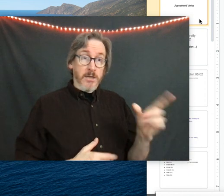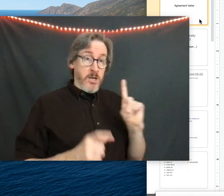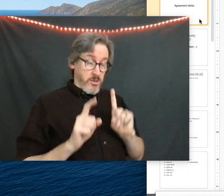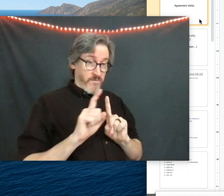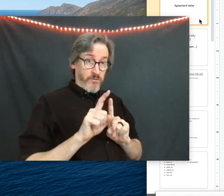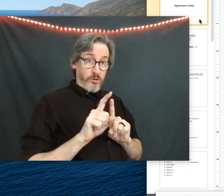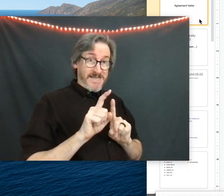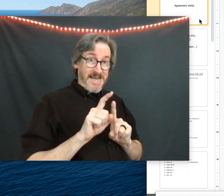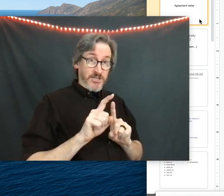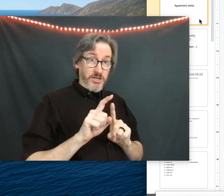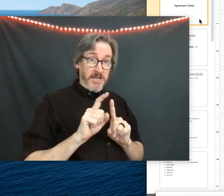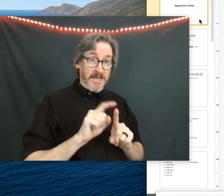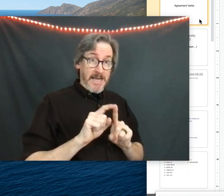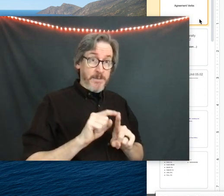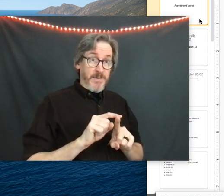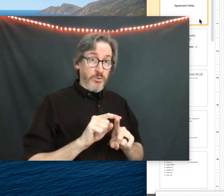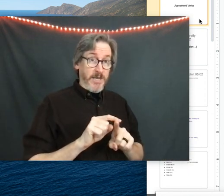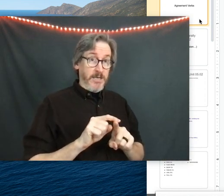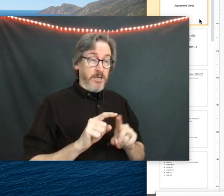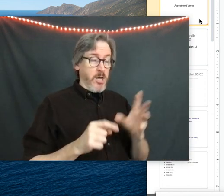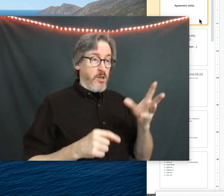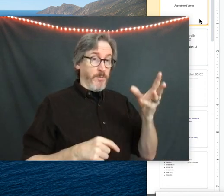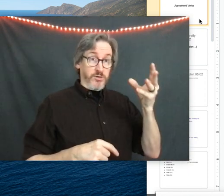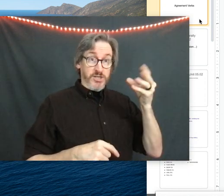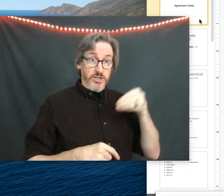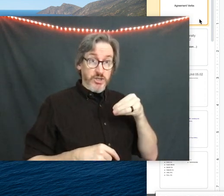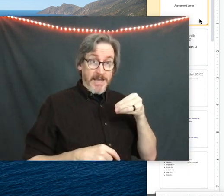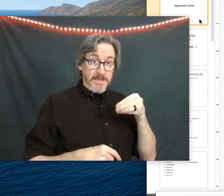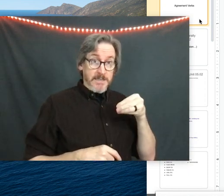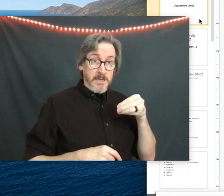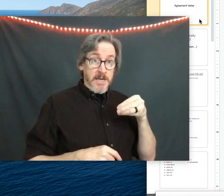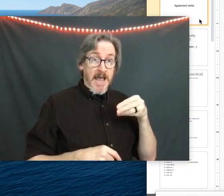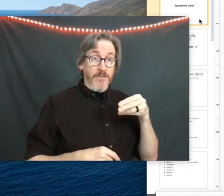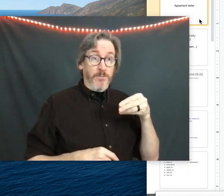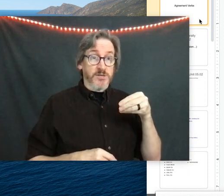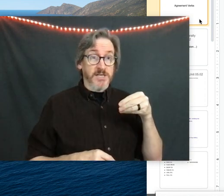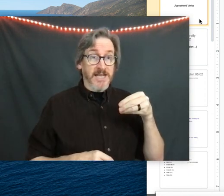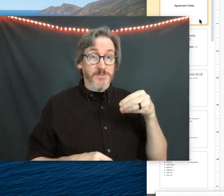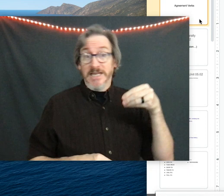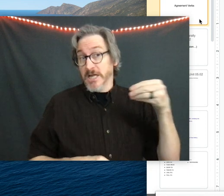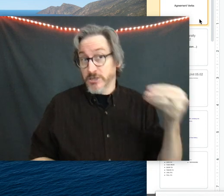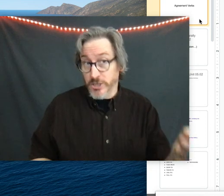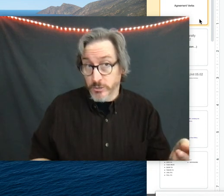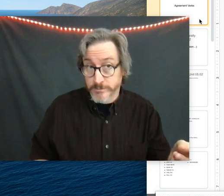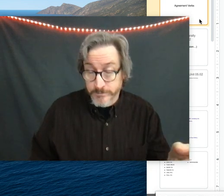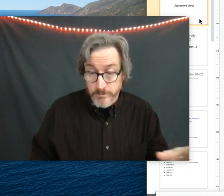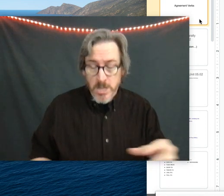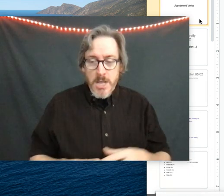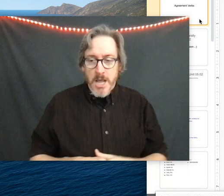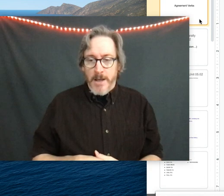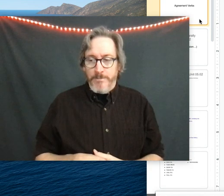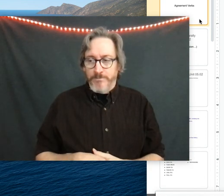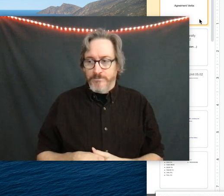sign, the verb is actually going to link between the person doing it and the person it's being done to.